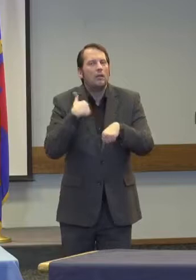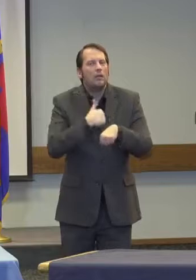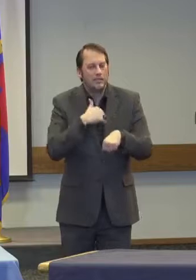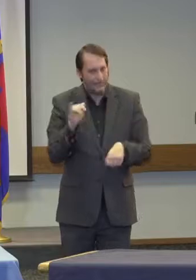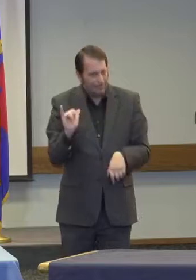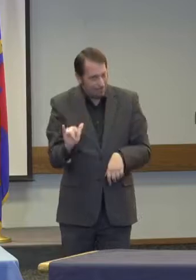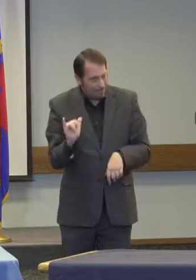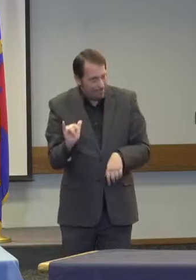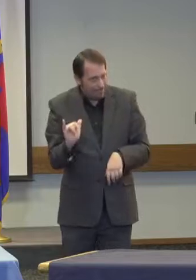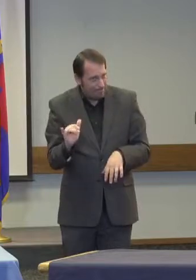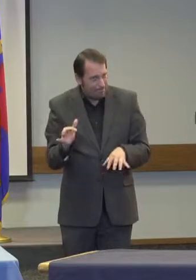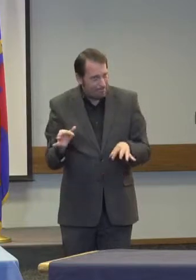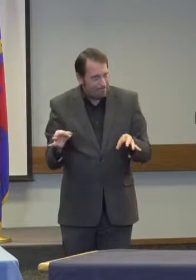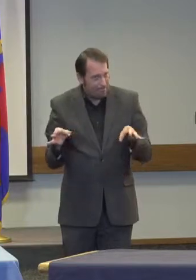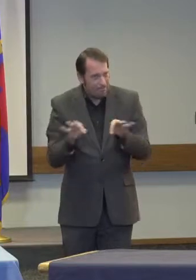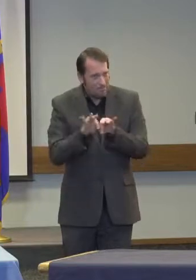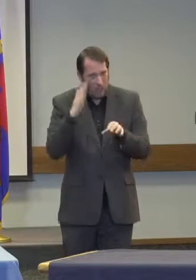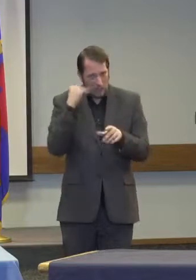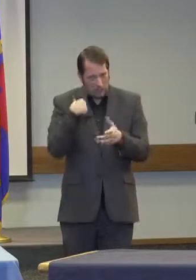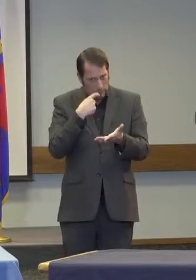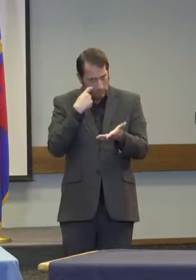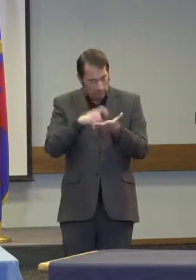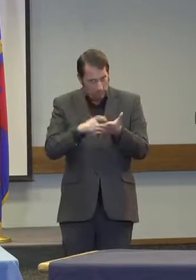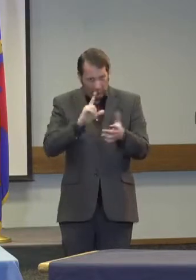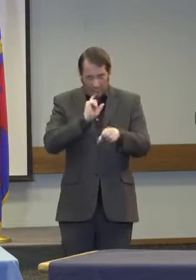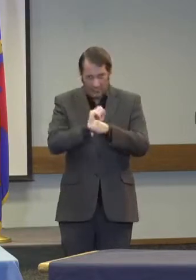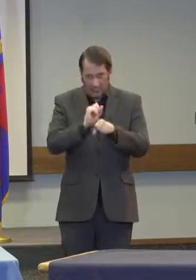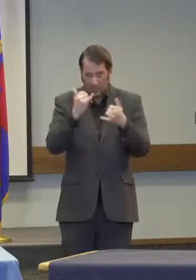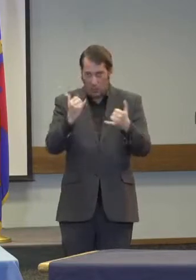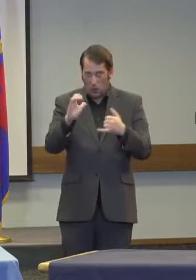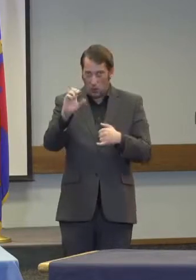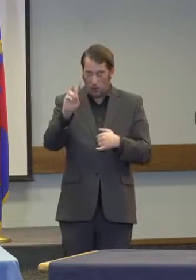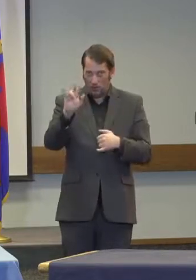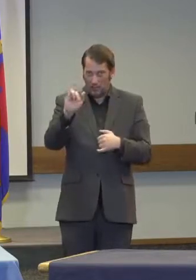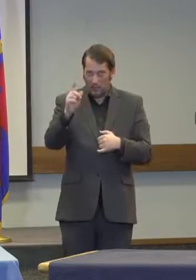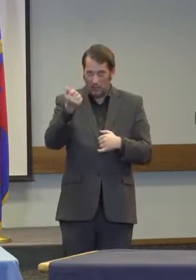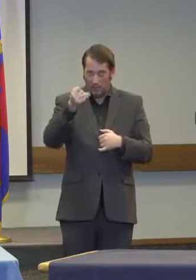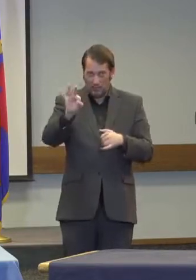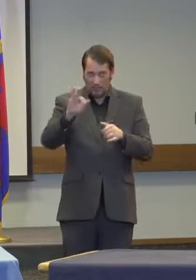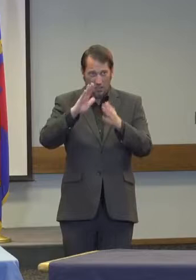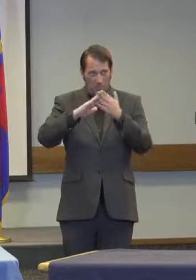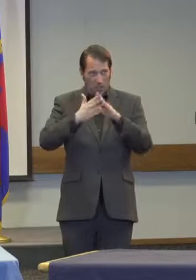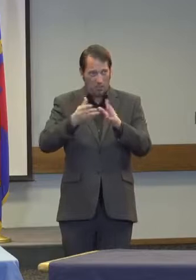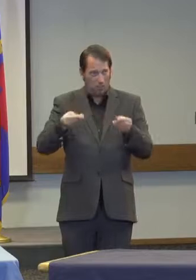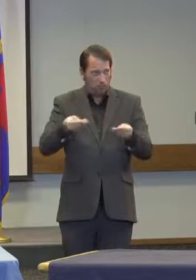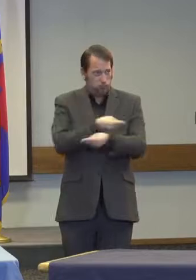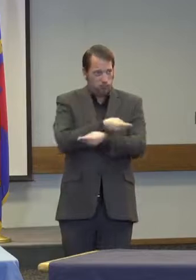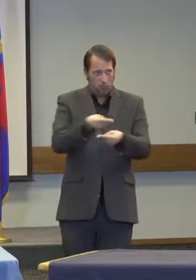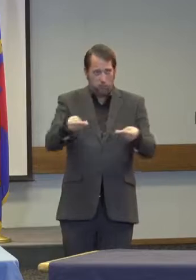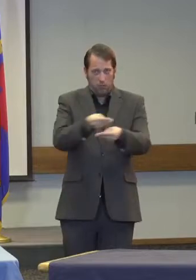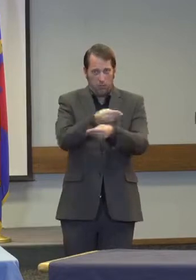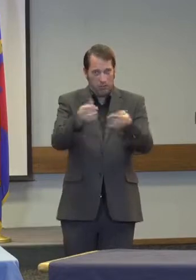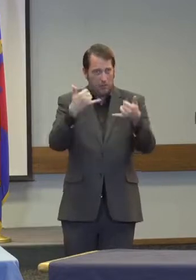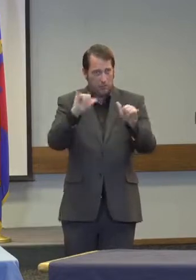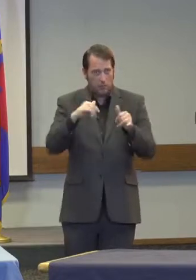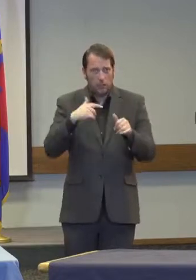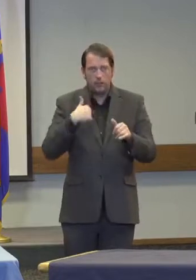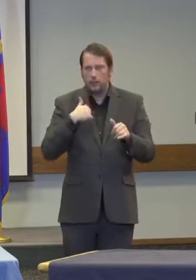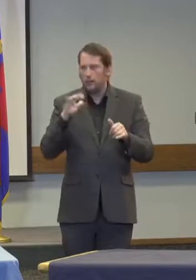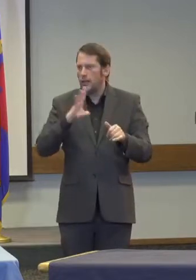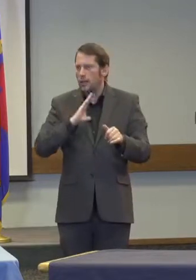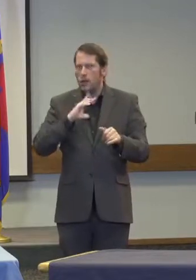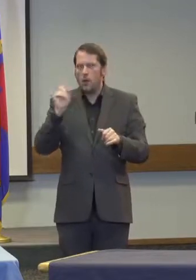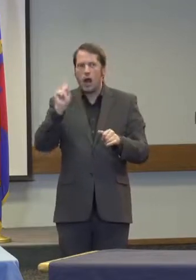country, we still don't have a great volume and access points for many people to access testing outside of their